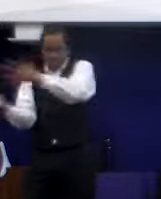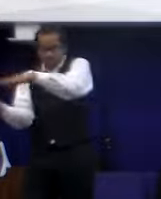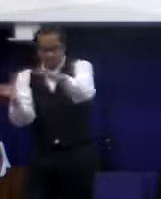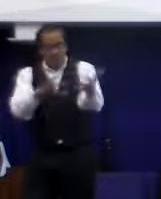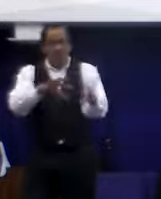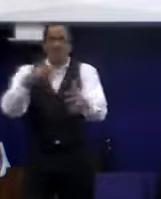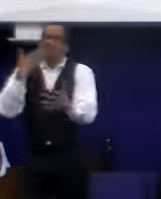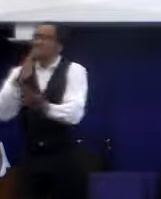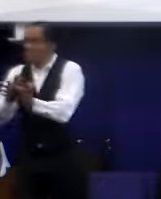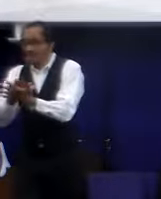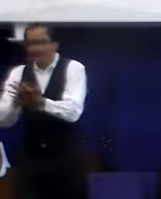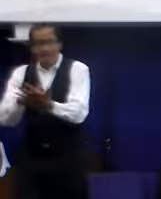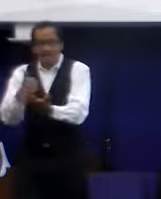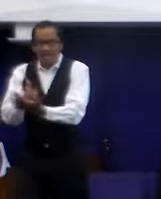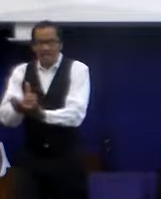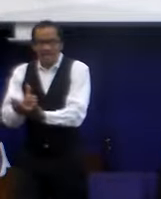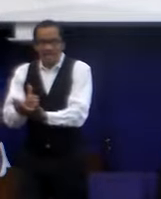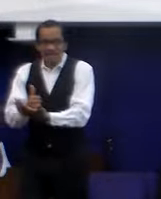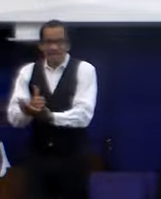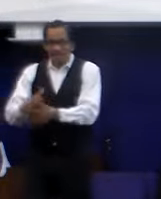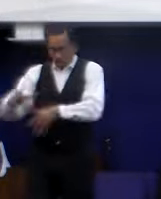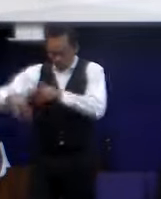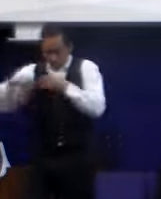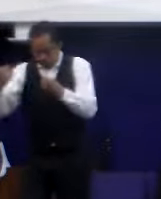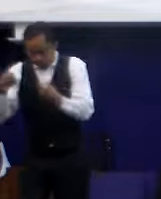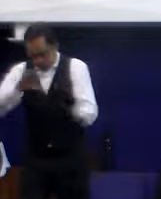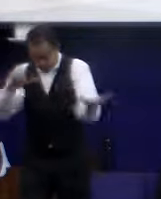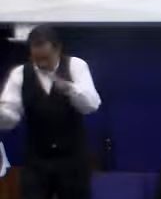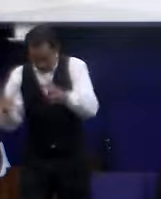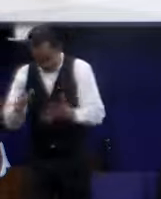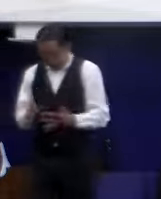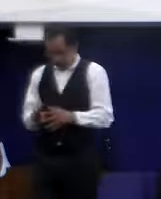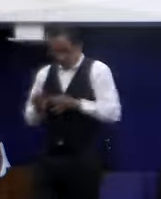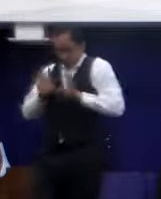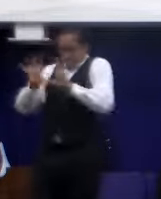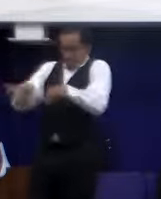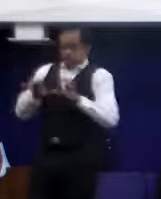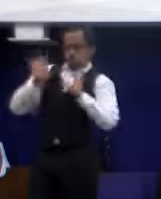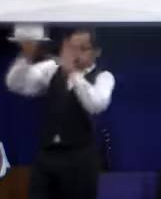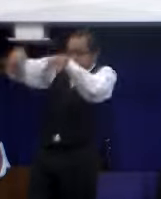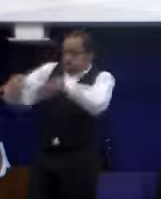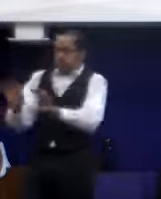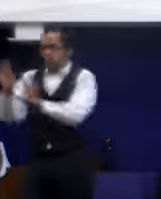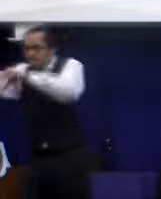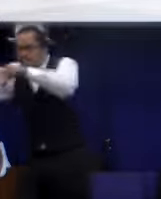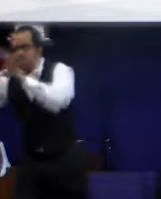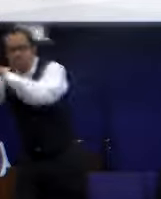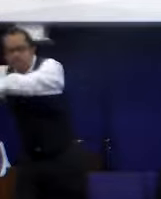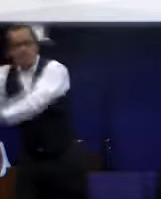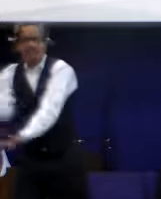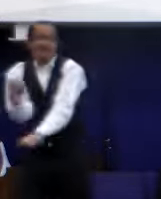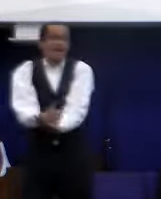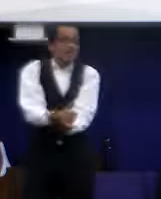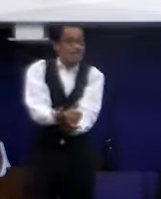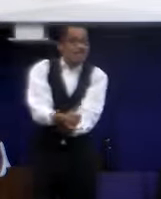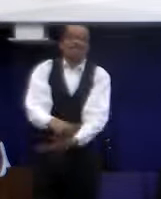Amen. Amen. It was aggressive in the sea. It would cause the sea to become rough and troubled. Yeah. Amen. You ever